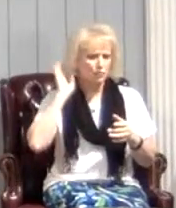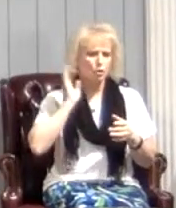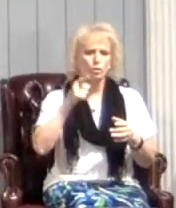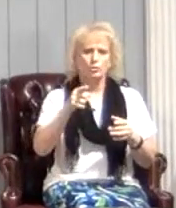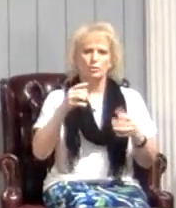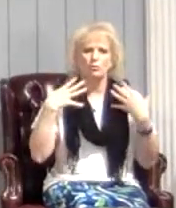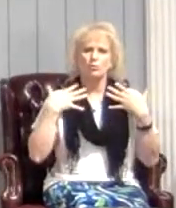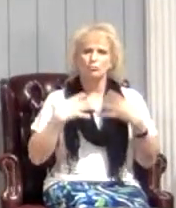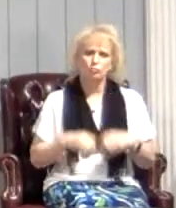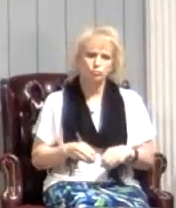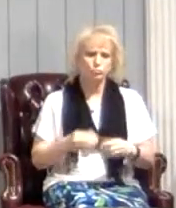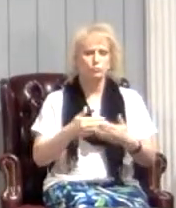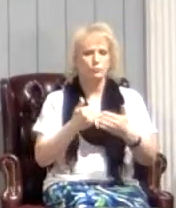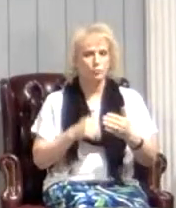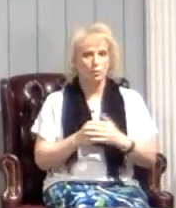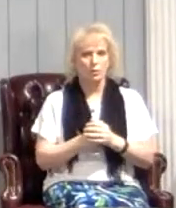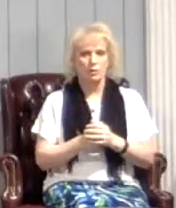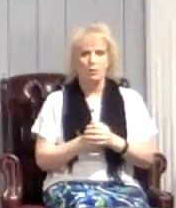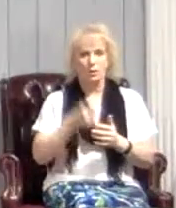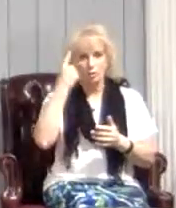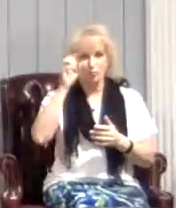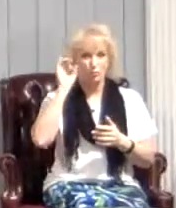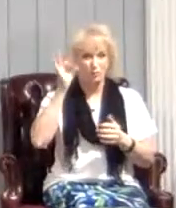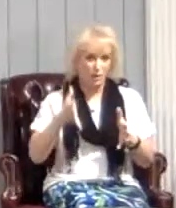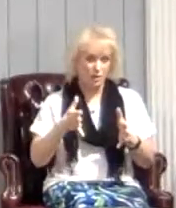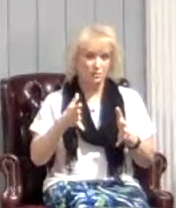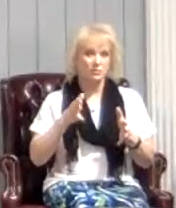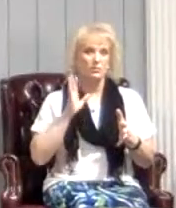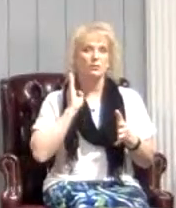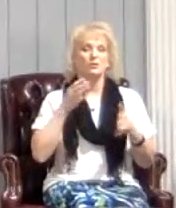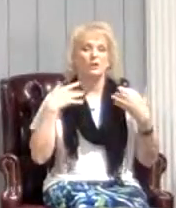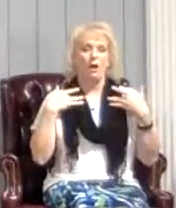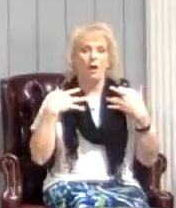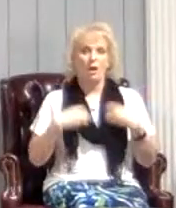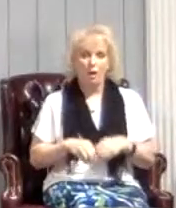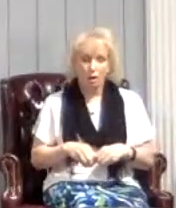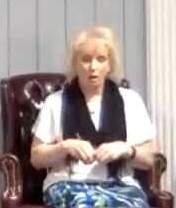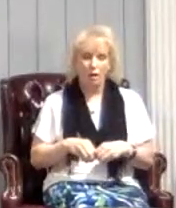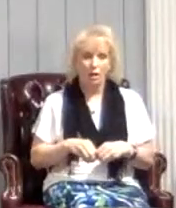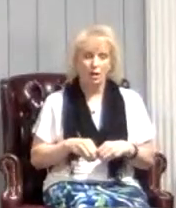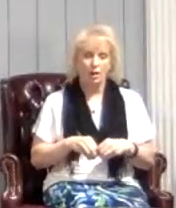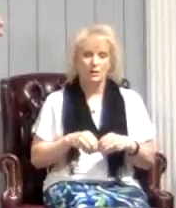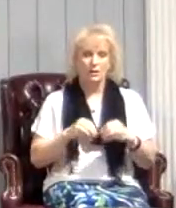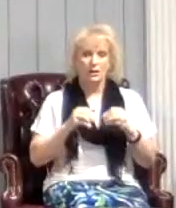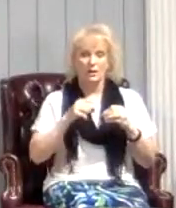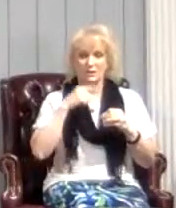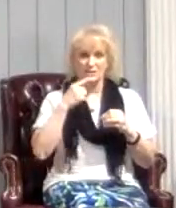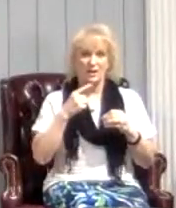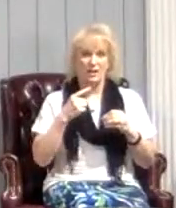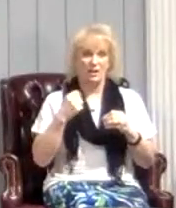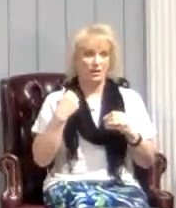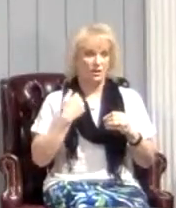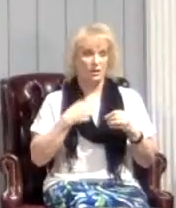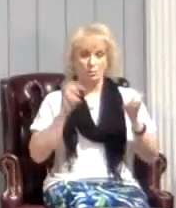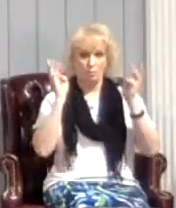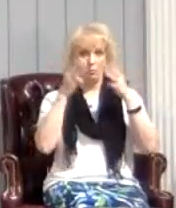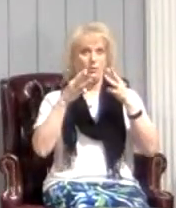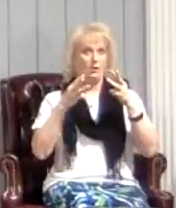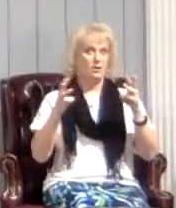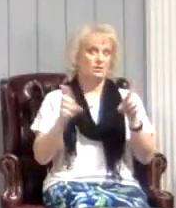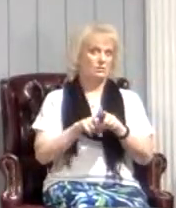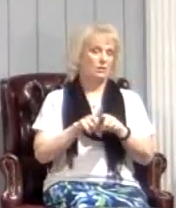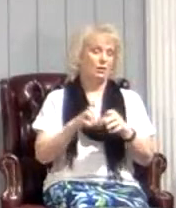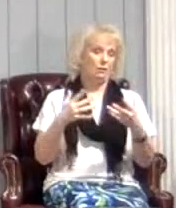Now, for a pastor to be discouraged, I mean, that's like, you know, saying that we're wicked. You must be backslidden